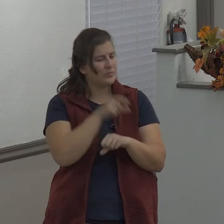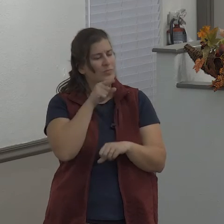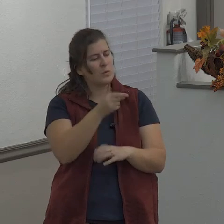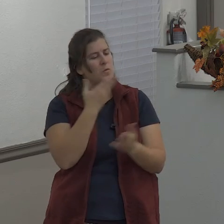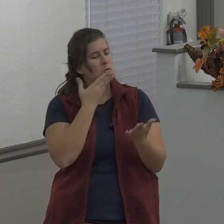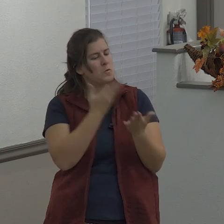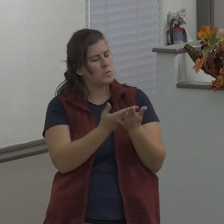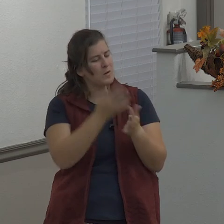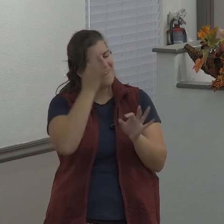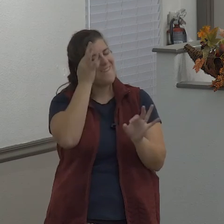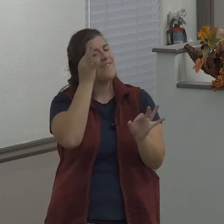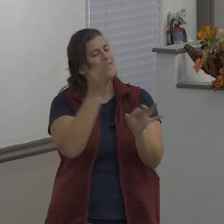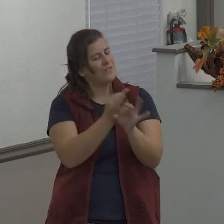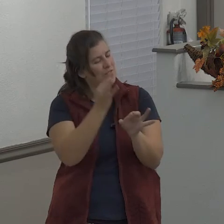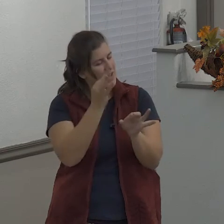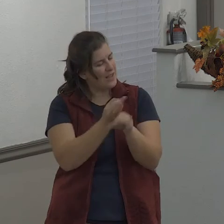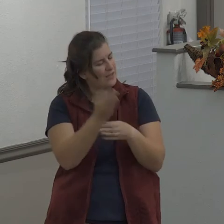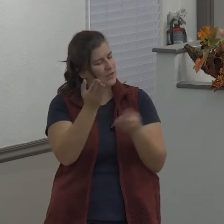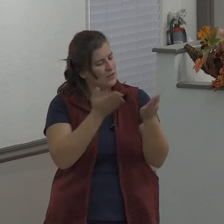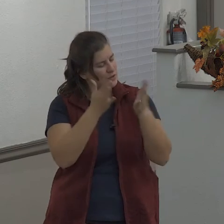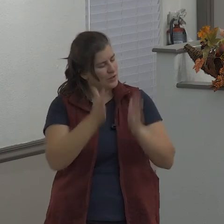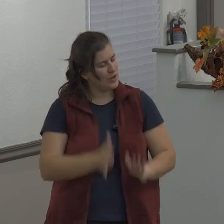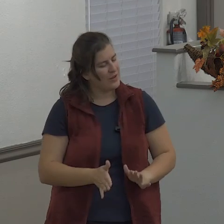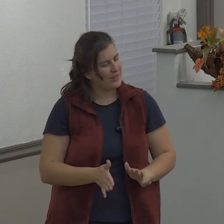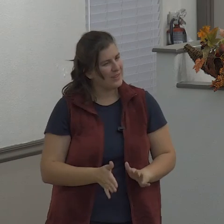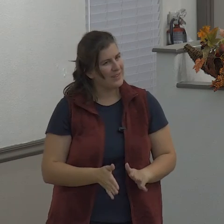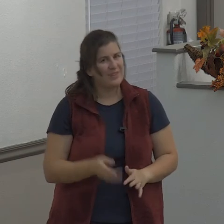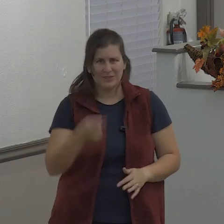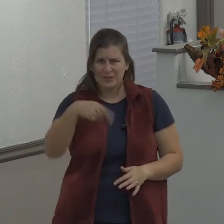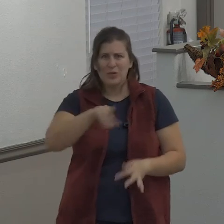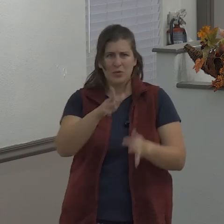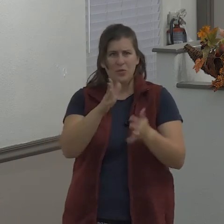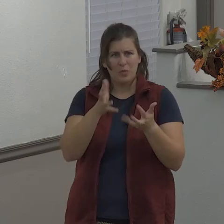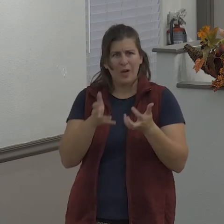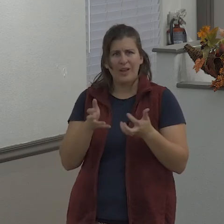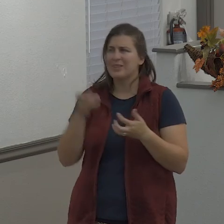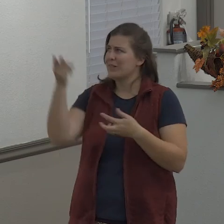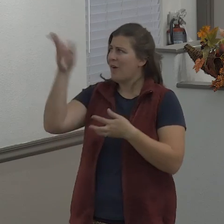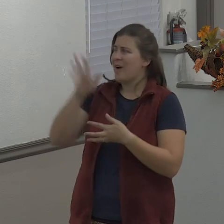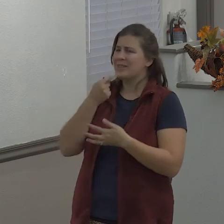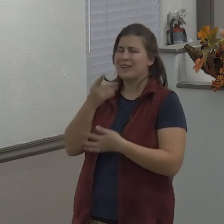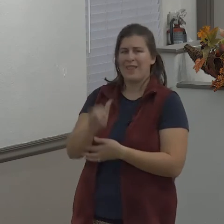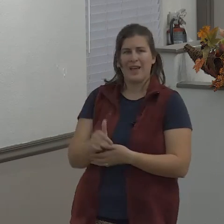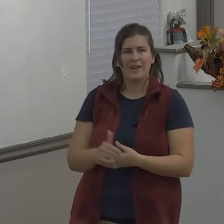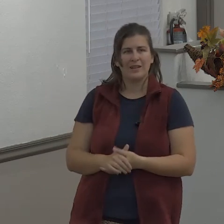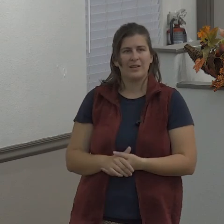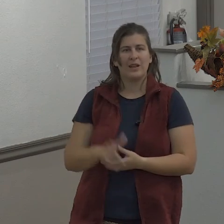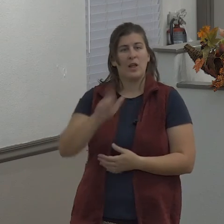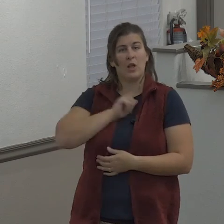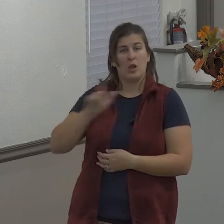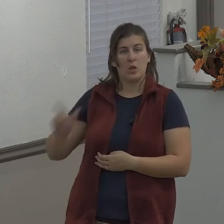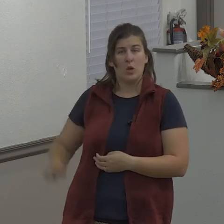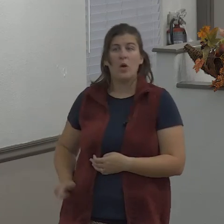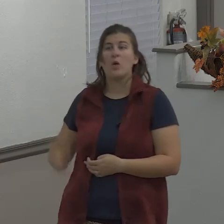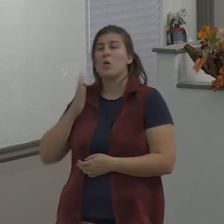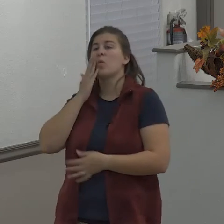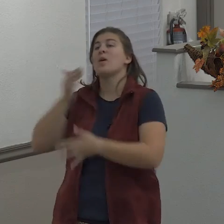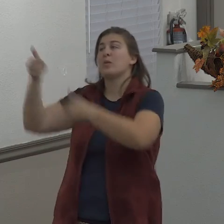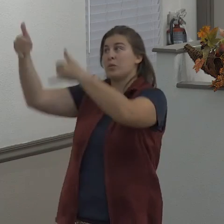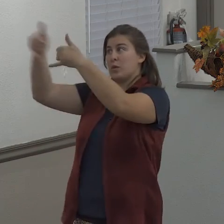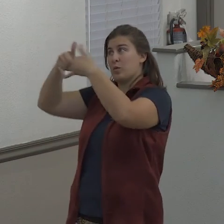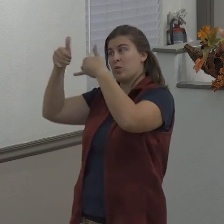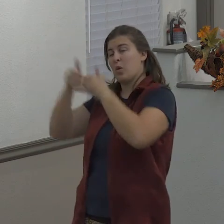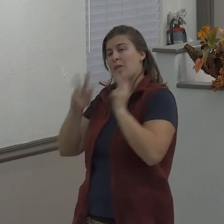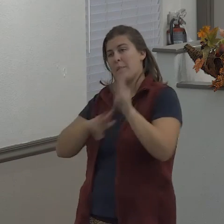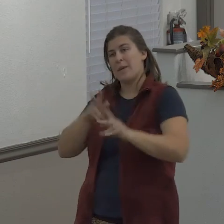and, say it, faithful servant. You know, the Lord is going to